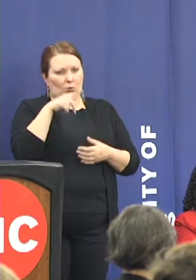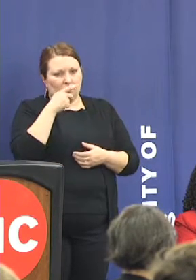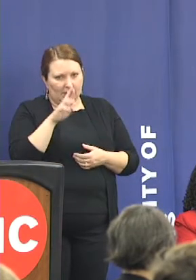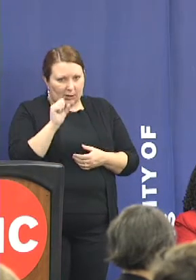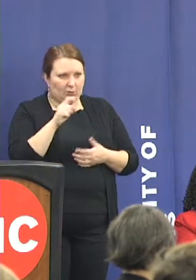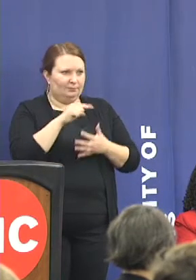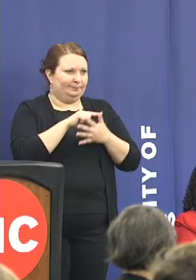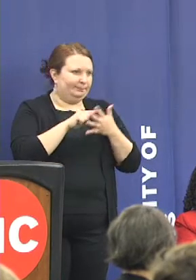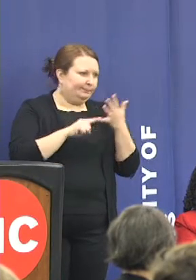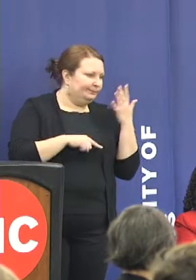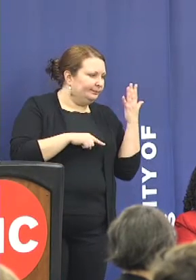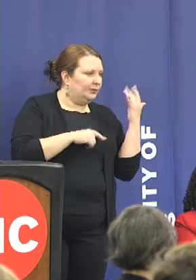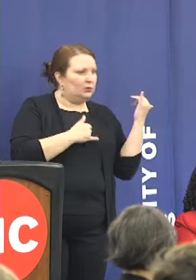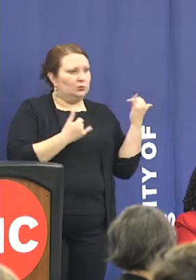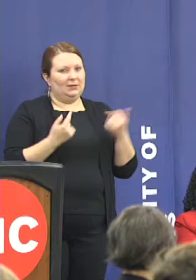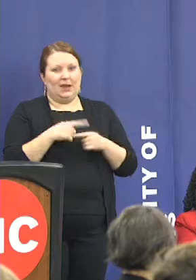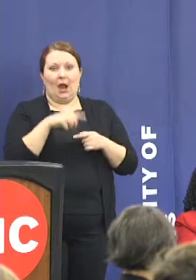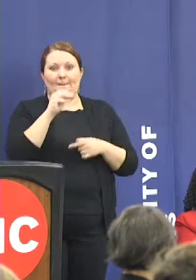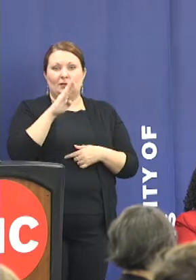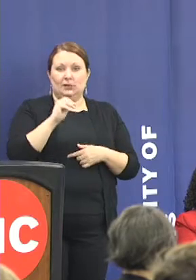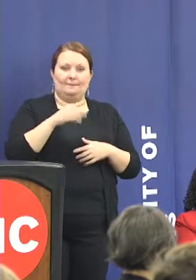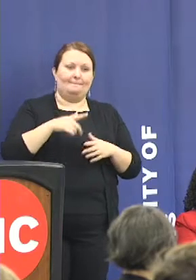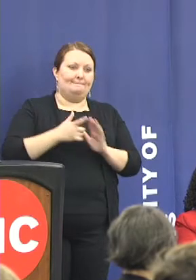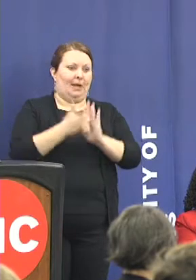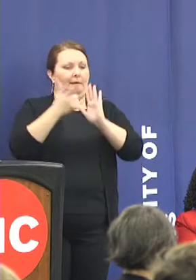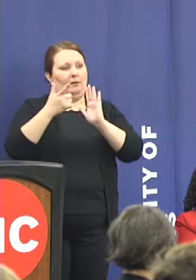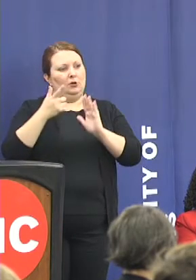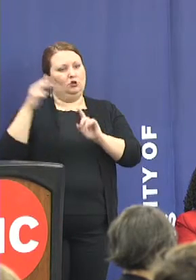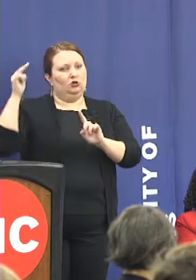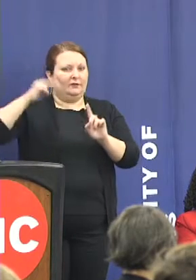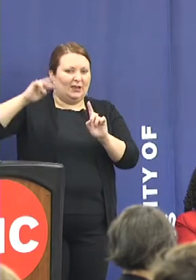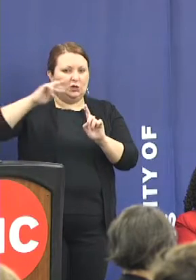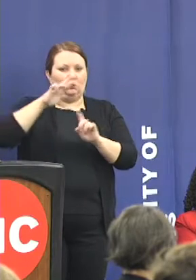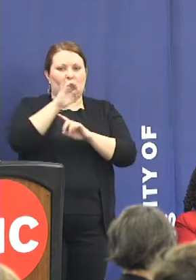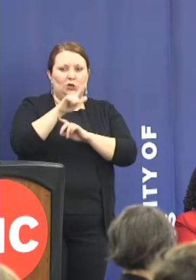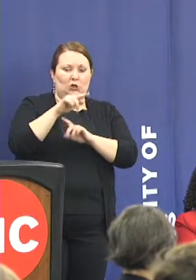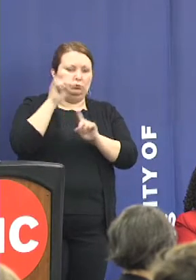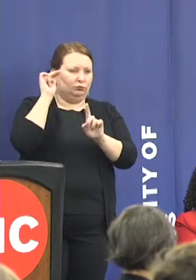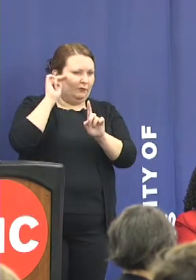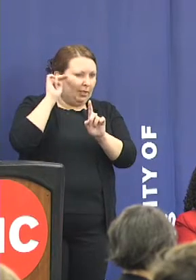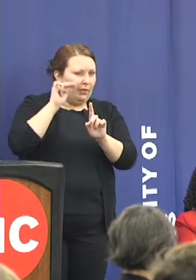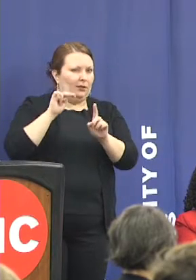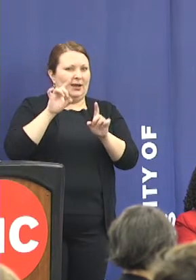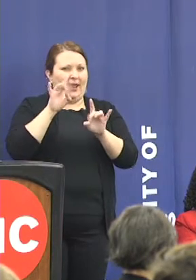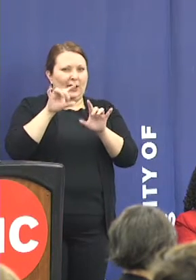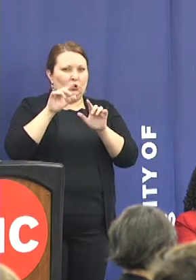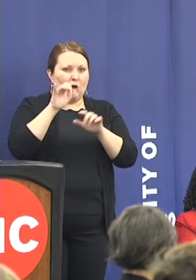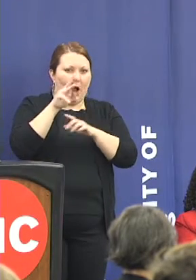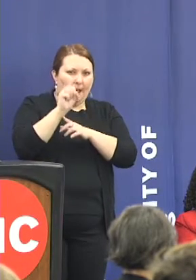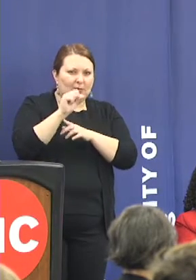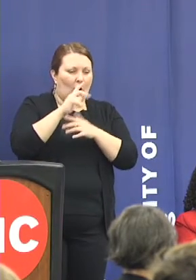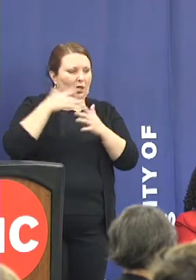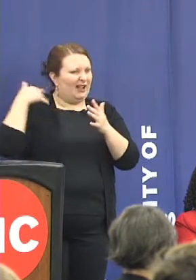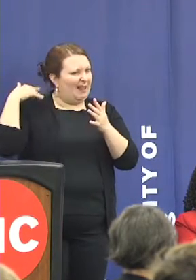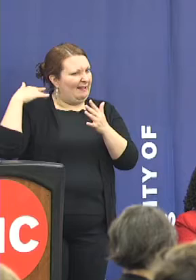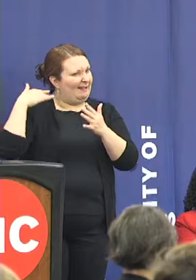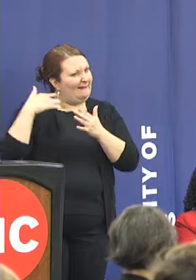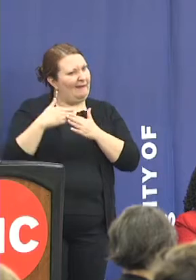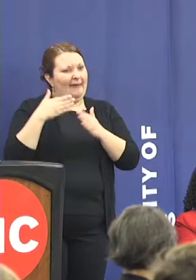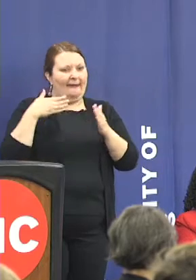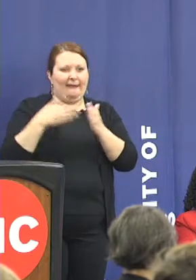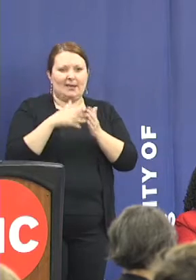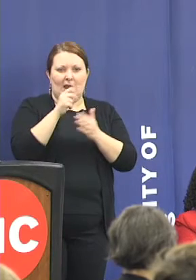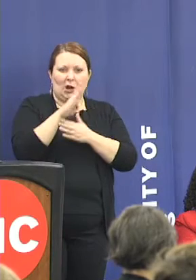queers, to today, the Muslim ban, surveillance, racial profiling, and hate crime. So you have all of this history of